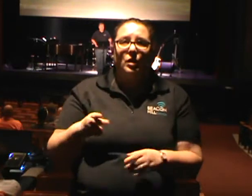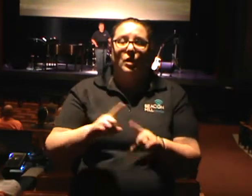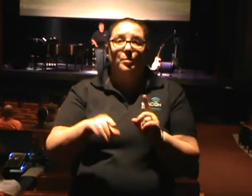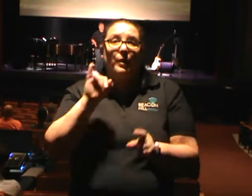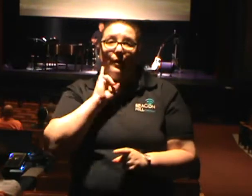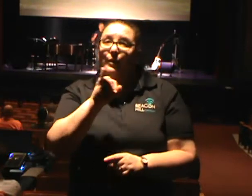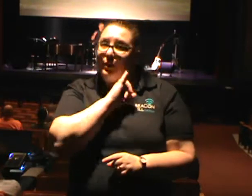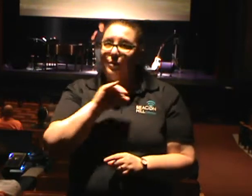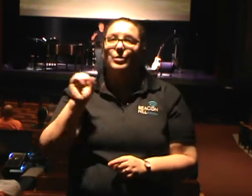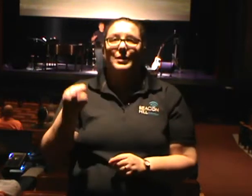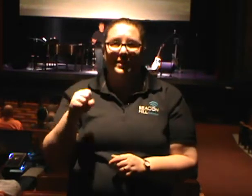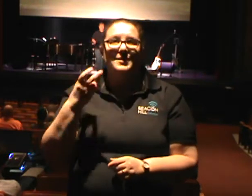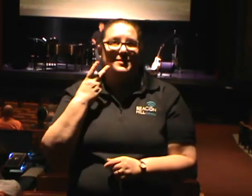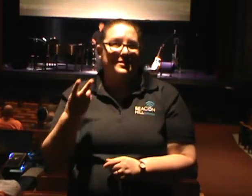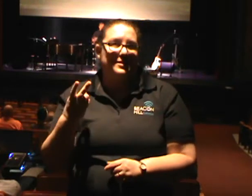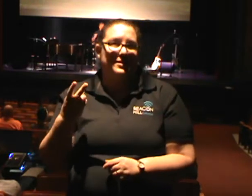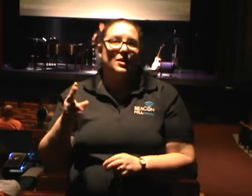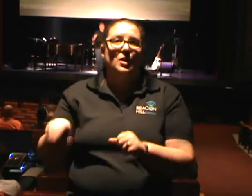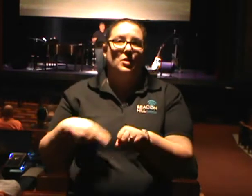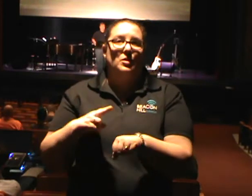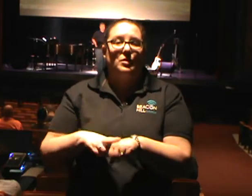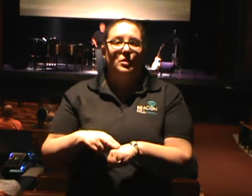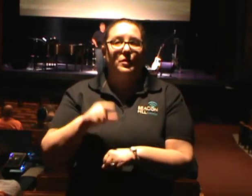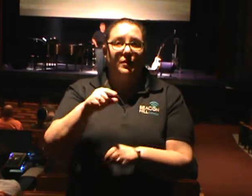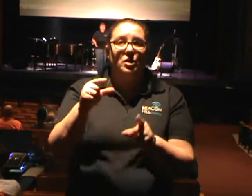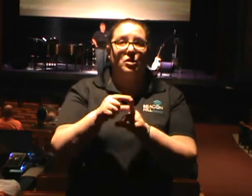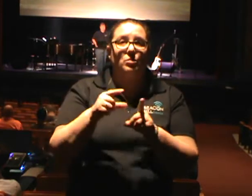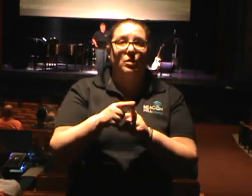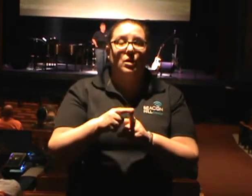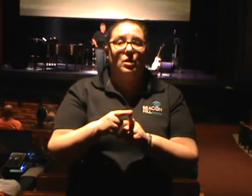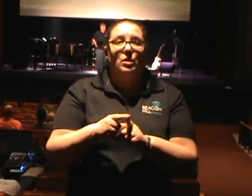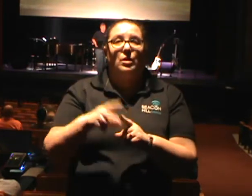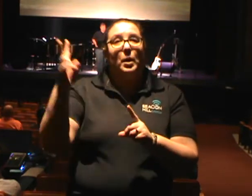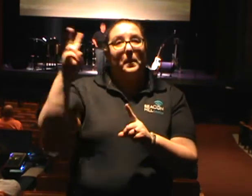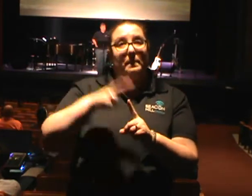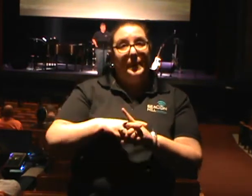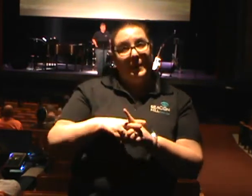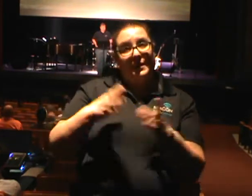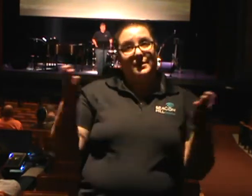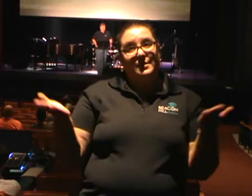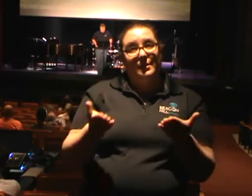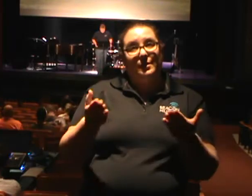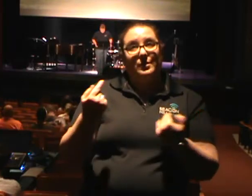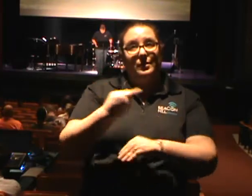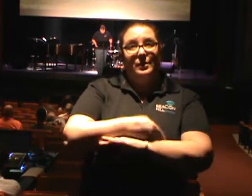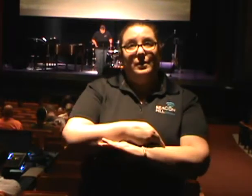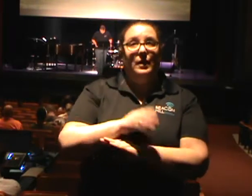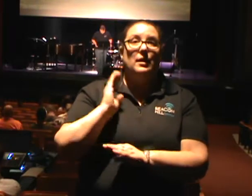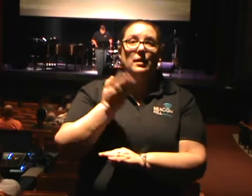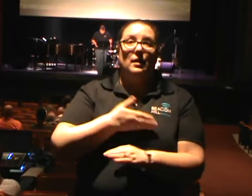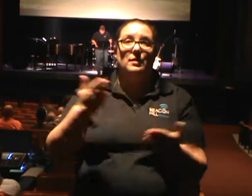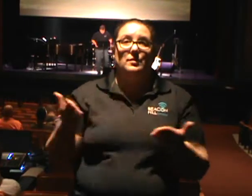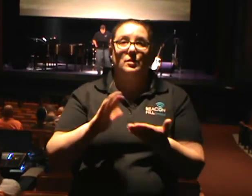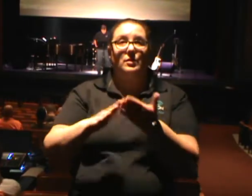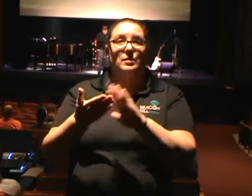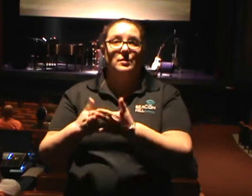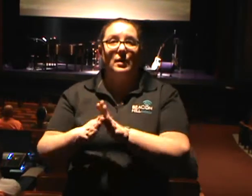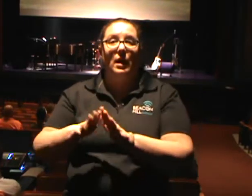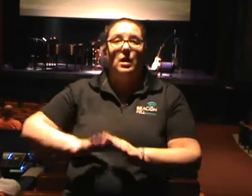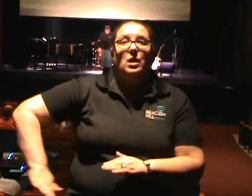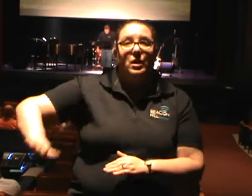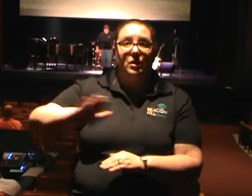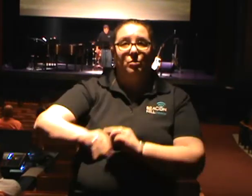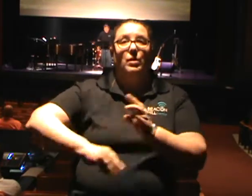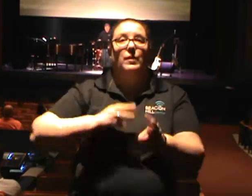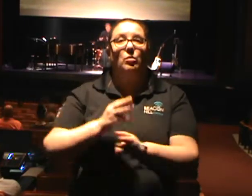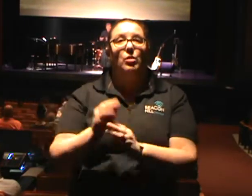today to tell you that this word is very much applicable to us here today in this town and around the world for the glory